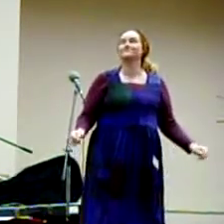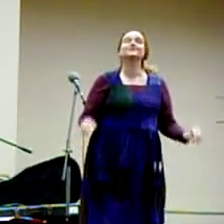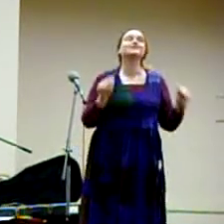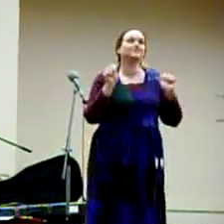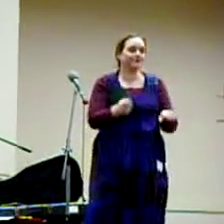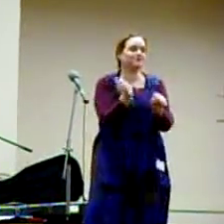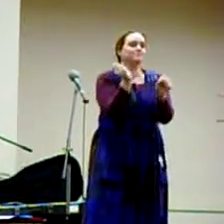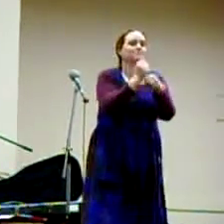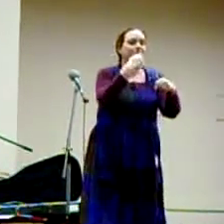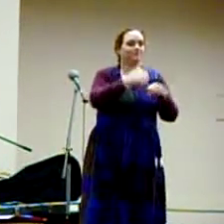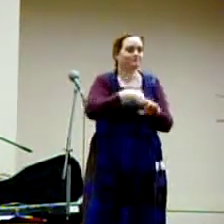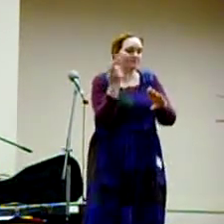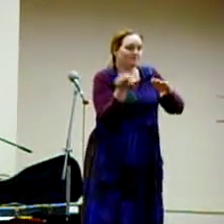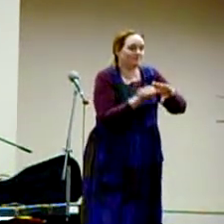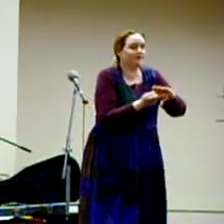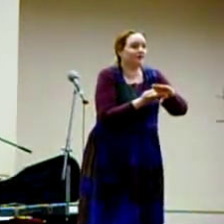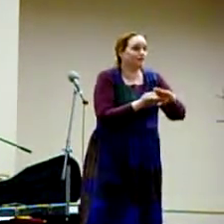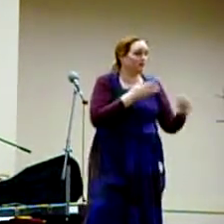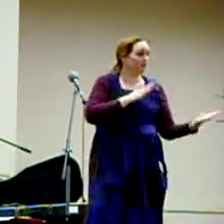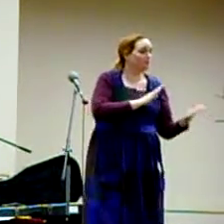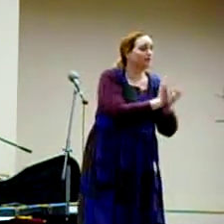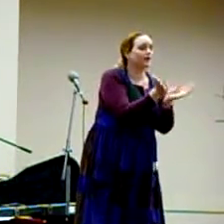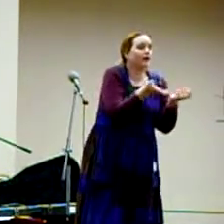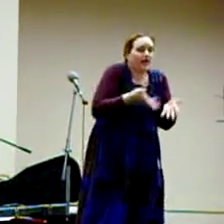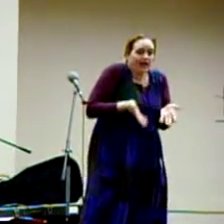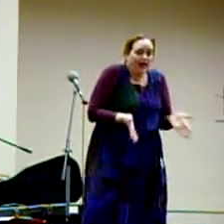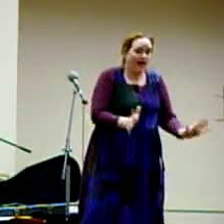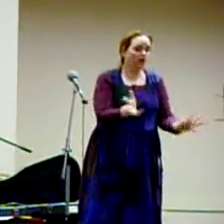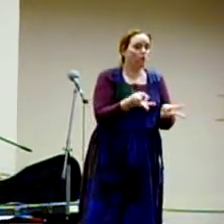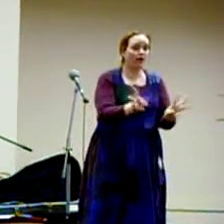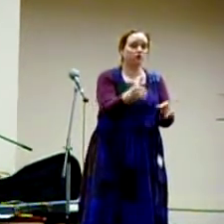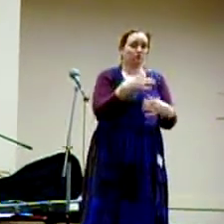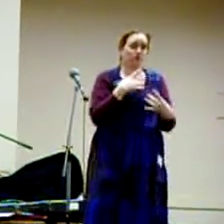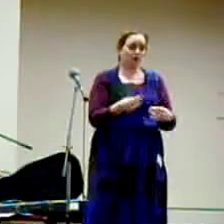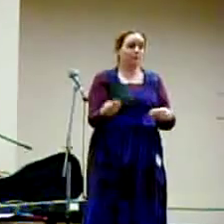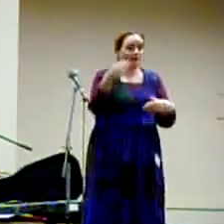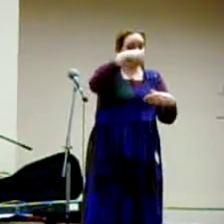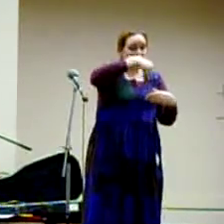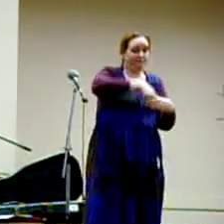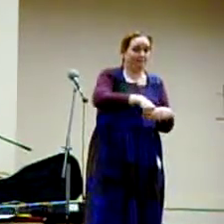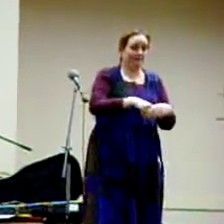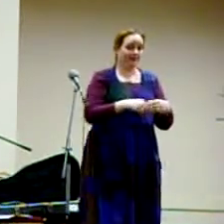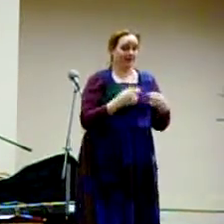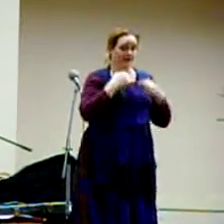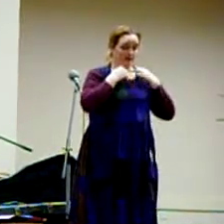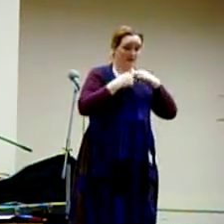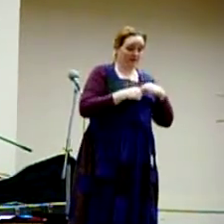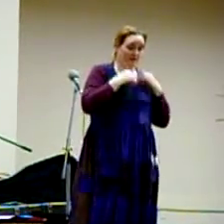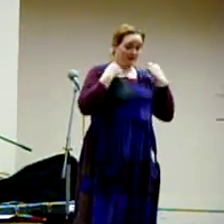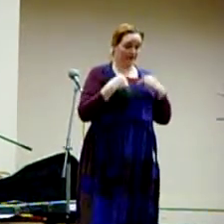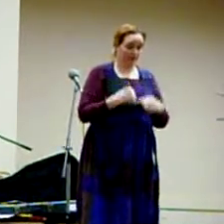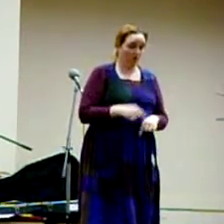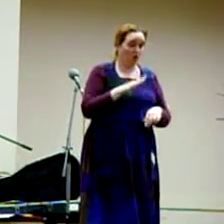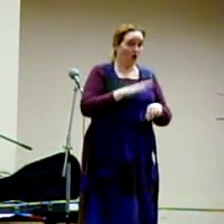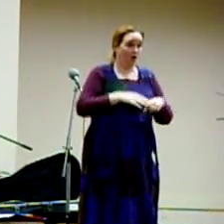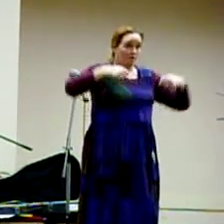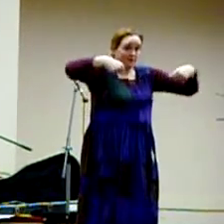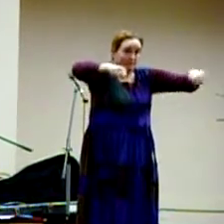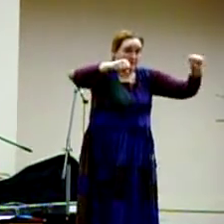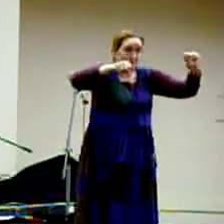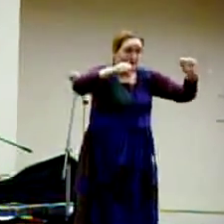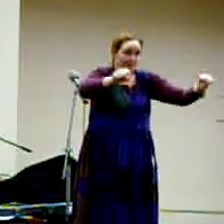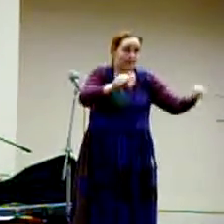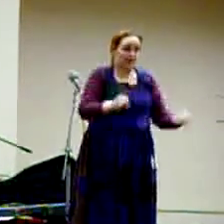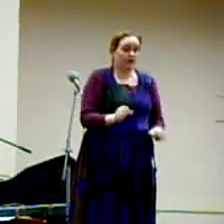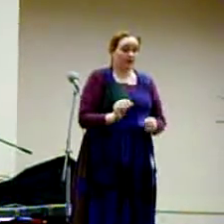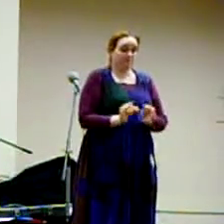You can make your pet immortal, pose him any way you like. You can put him in a sailor suit or on a motorbike. Got a dog done up